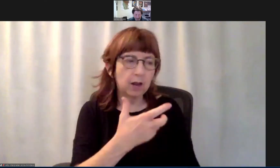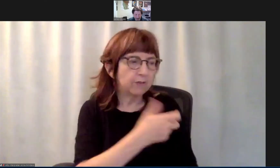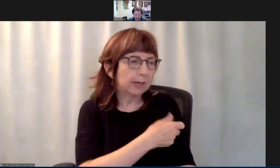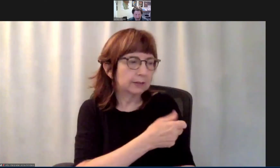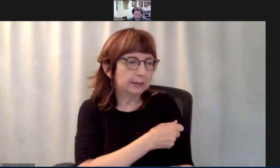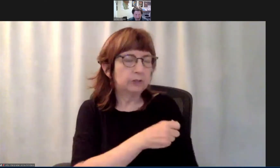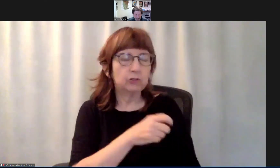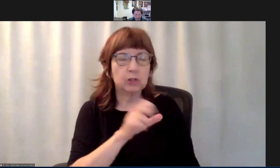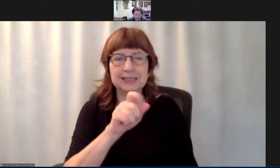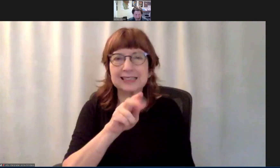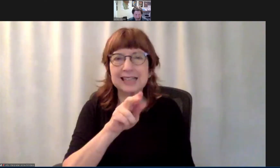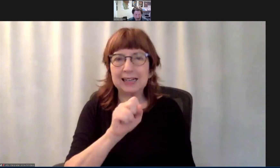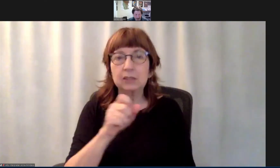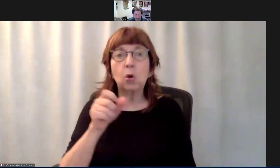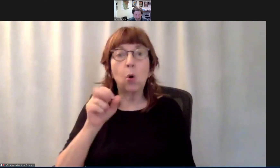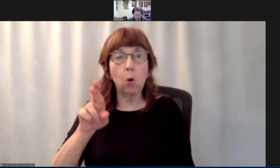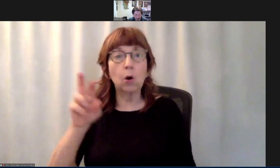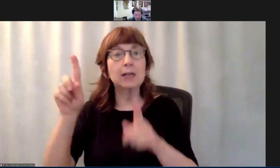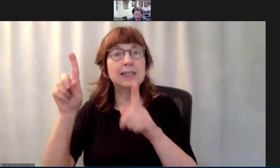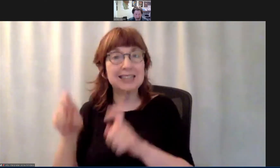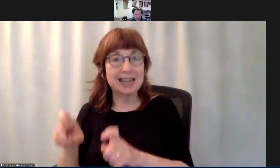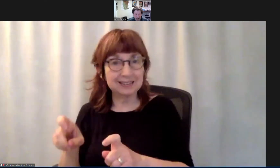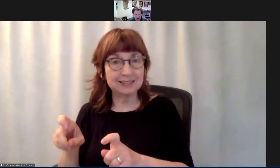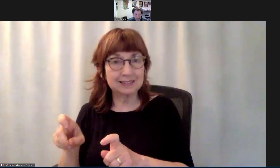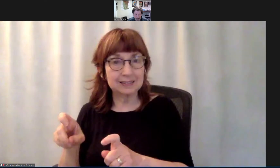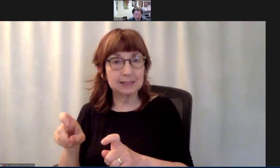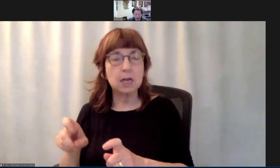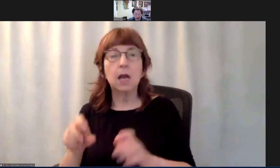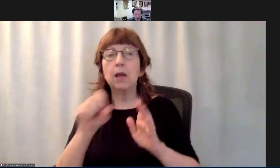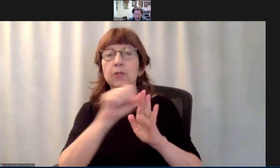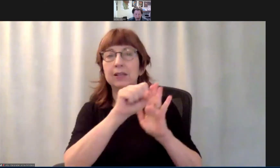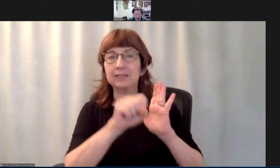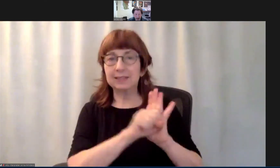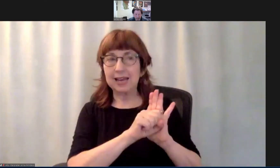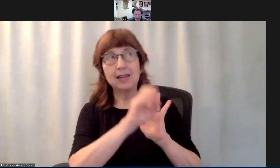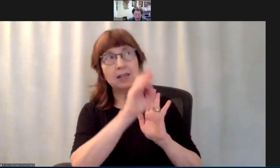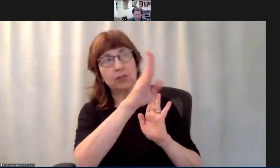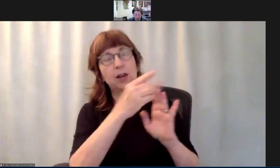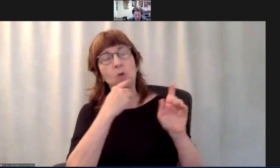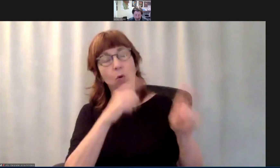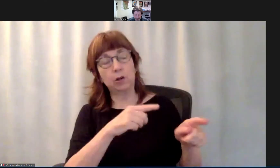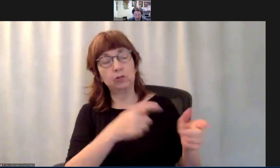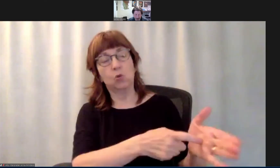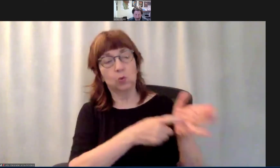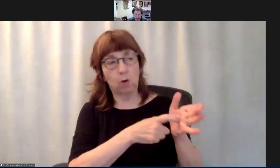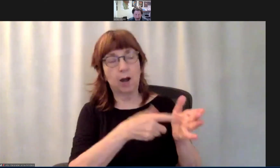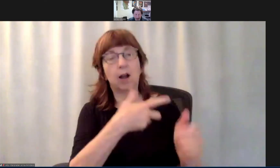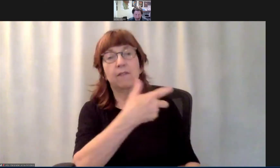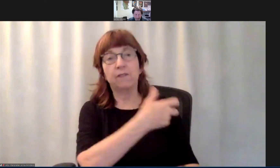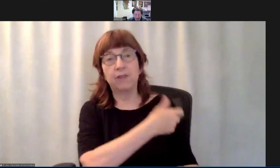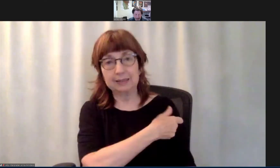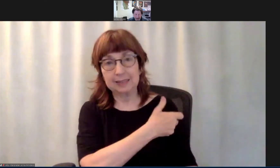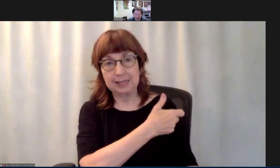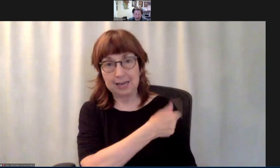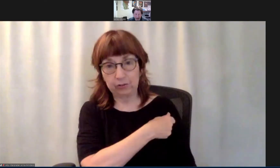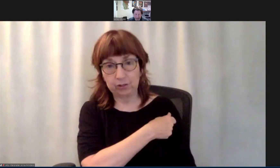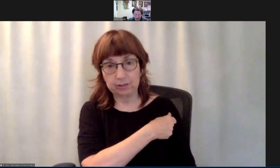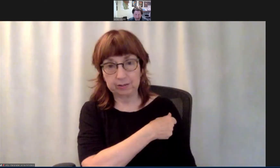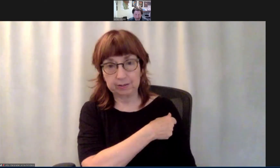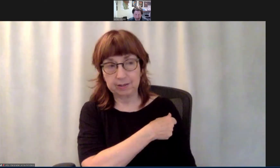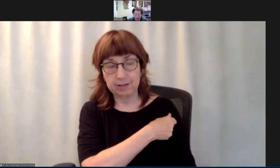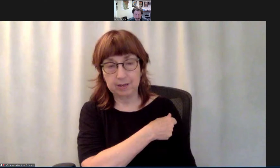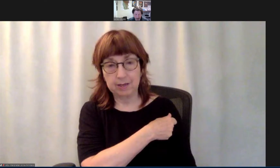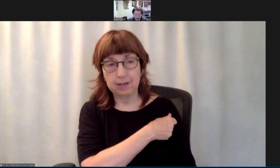test. Now, the state orders have been to require vaccinations, and that's coming